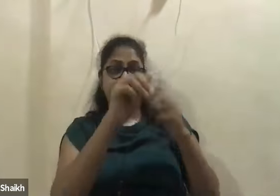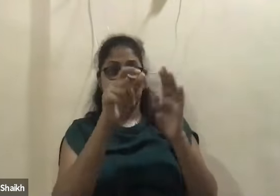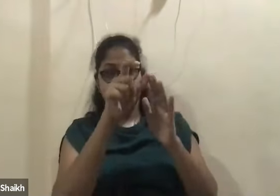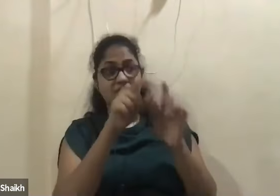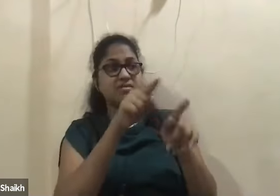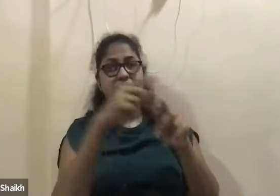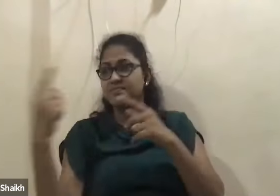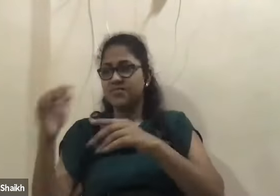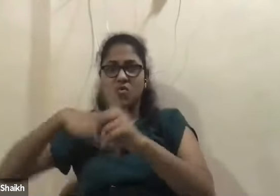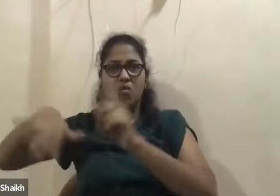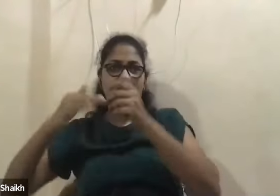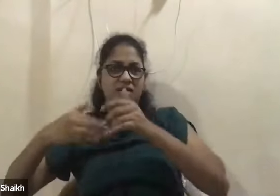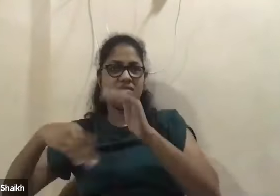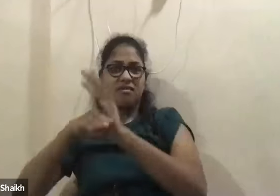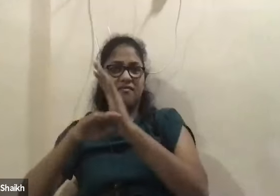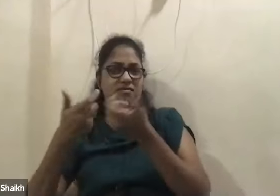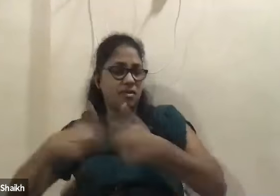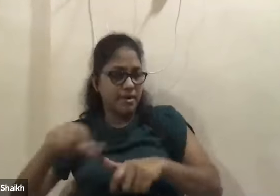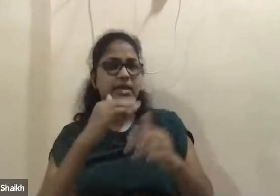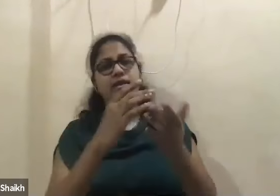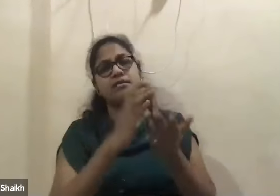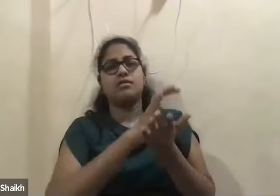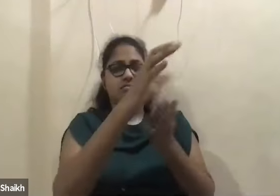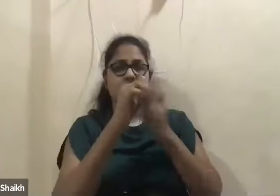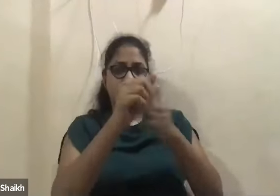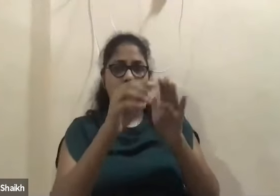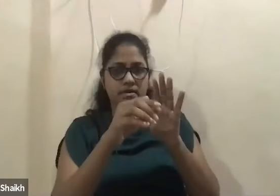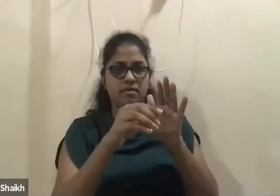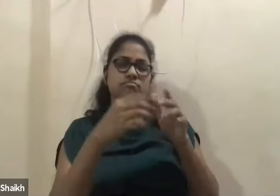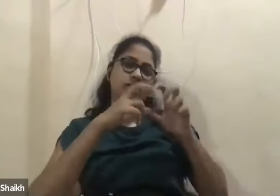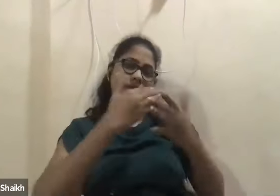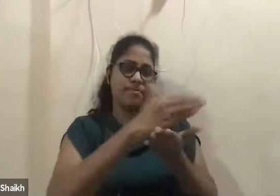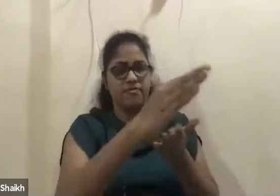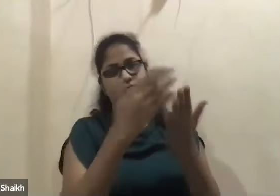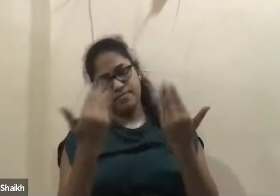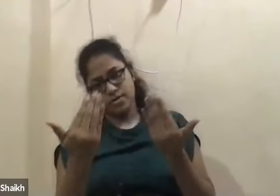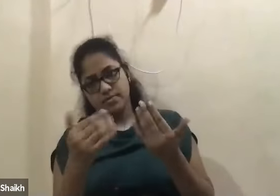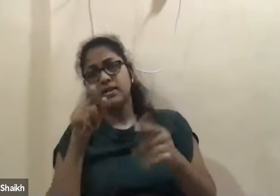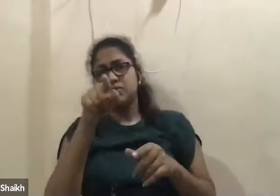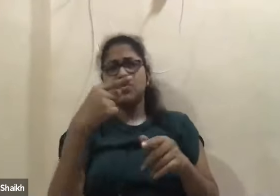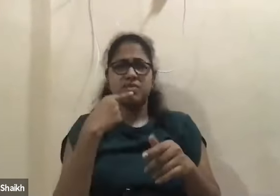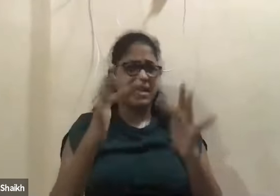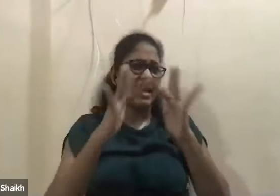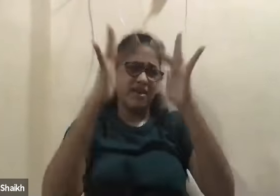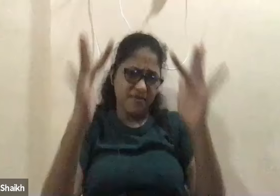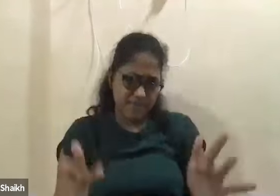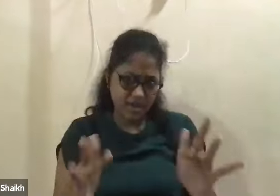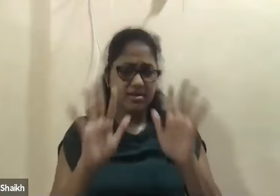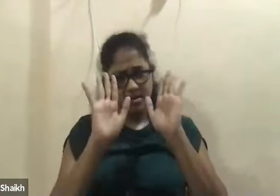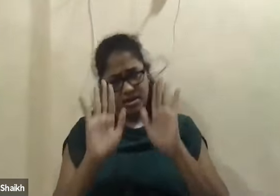then removes a guardian. Right. So there's a website, you can apply through the website. It's a specified